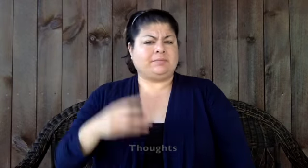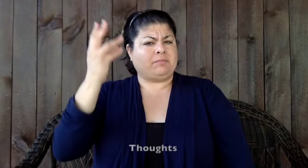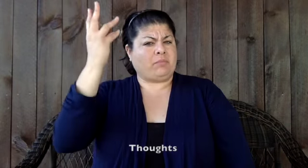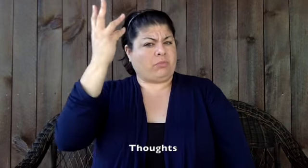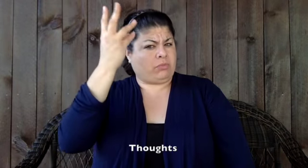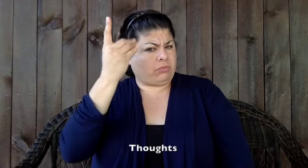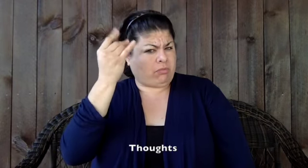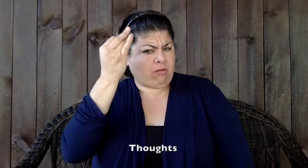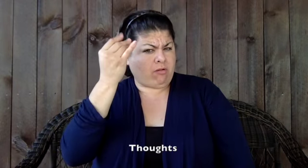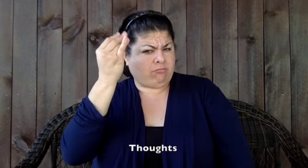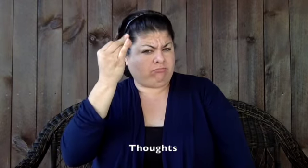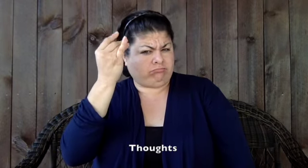Thoughts.